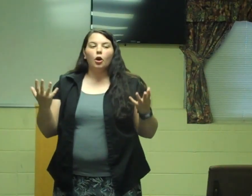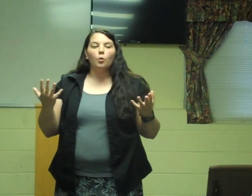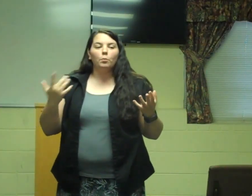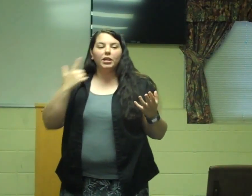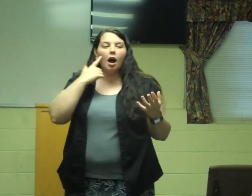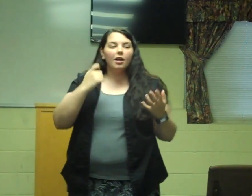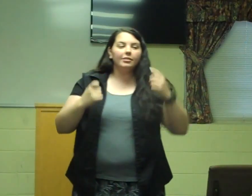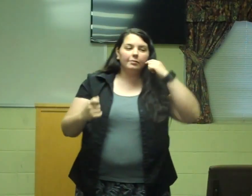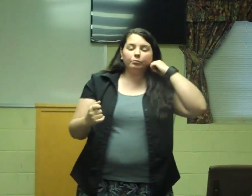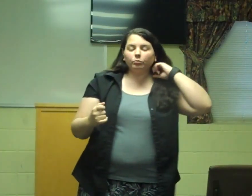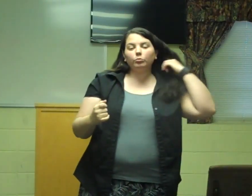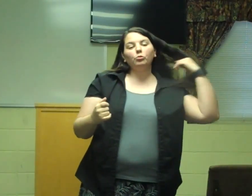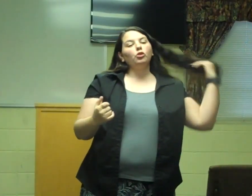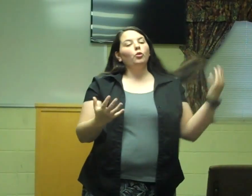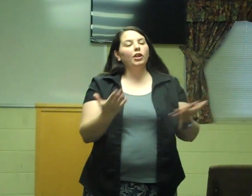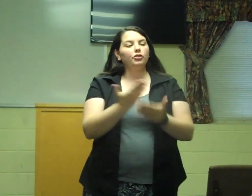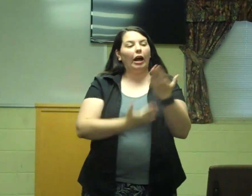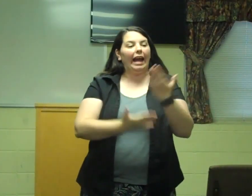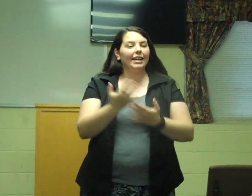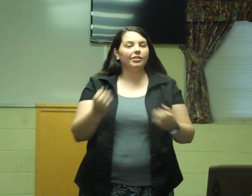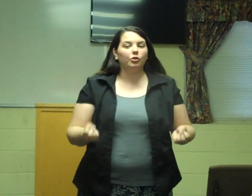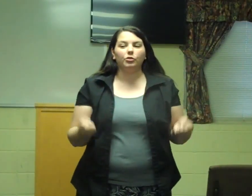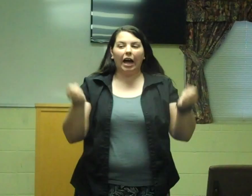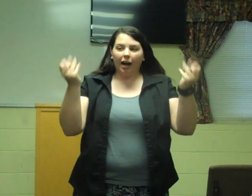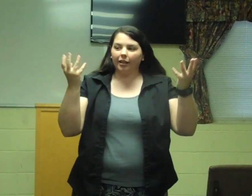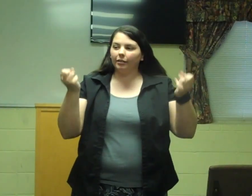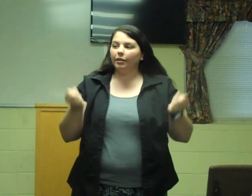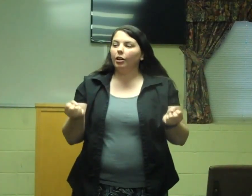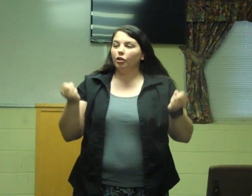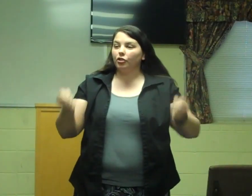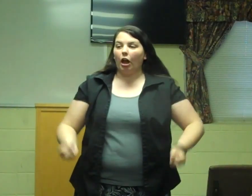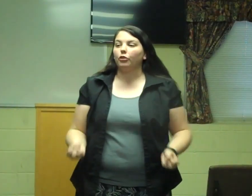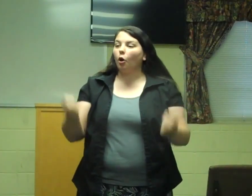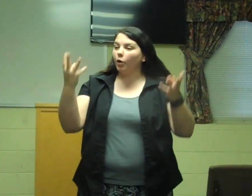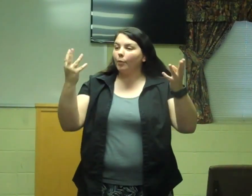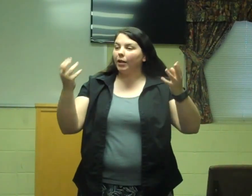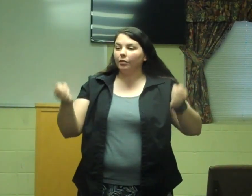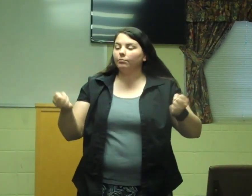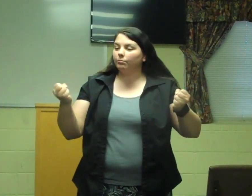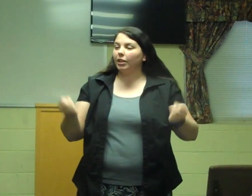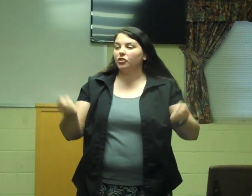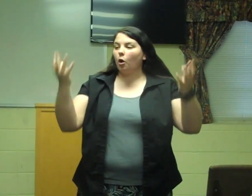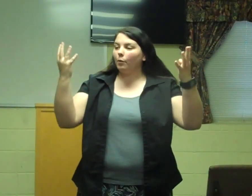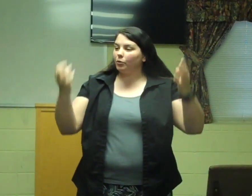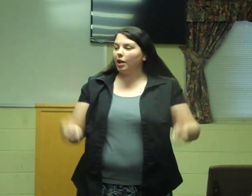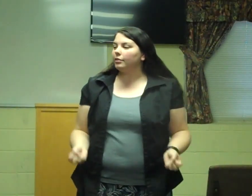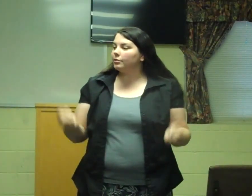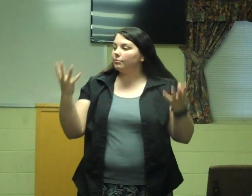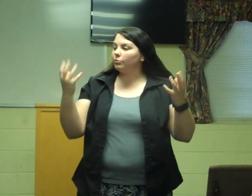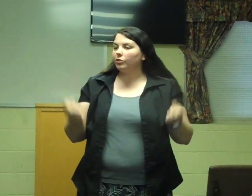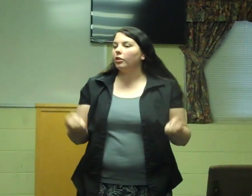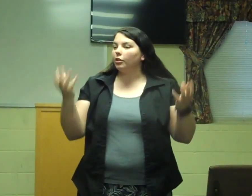So because we use our hands to sign, you're just gonna throw it up there, like throw up your signs. So it's literally